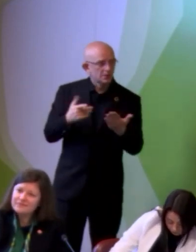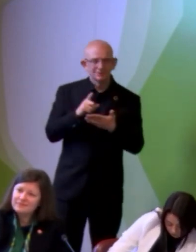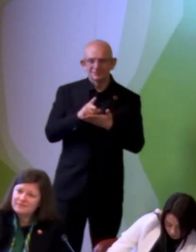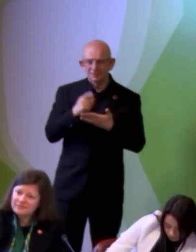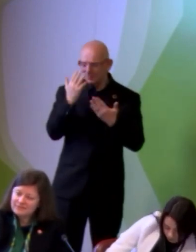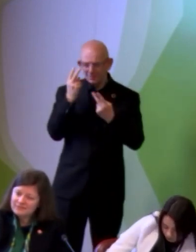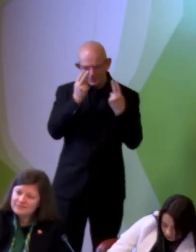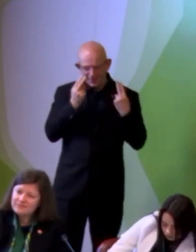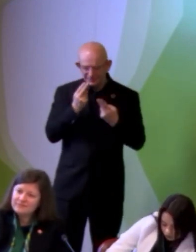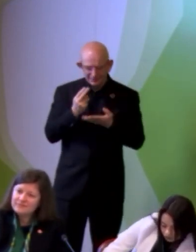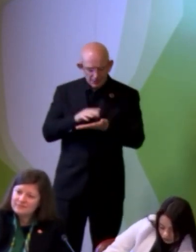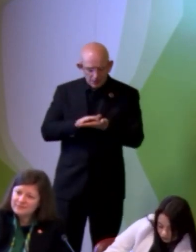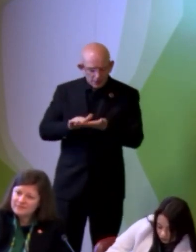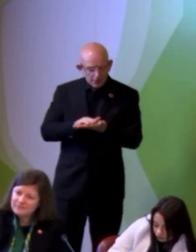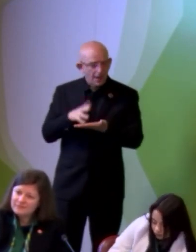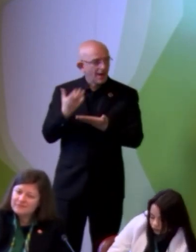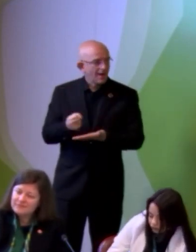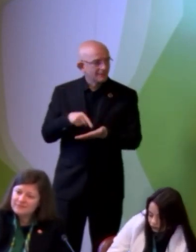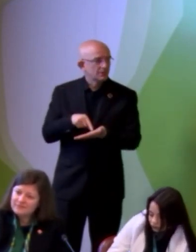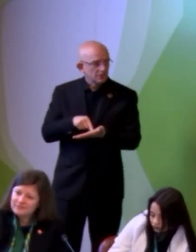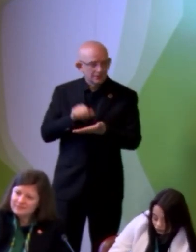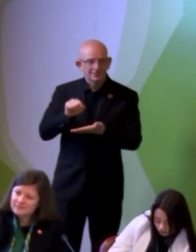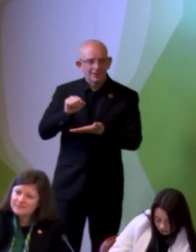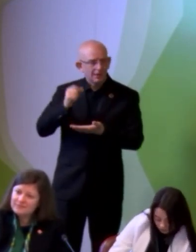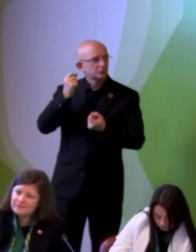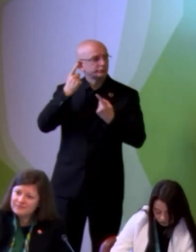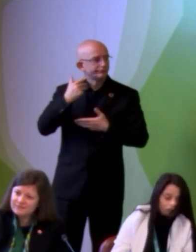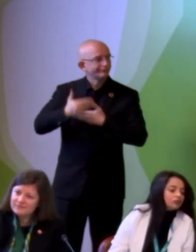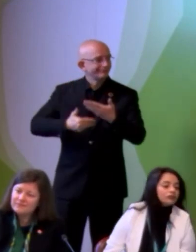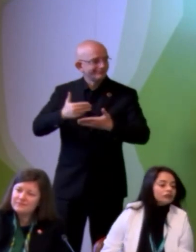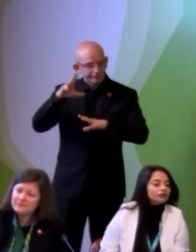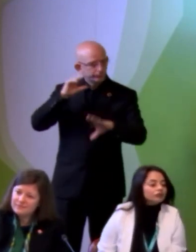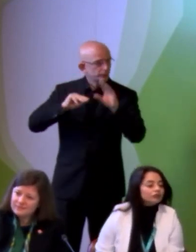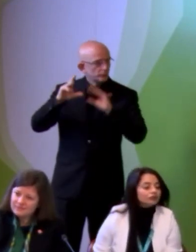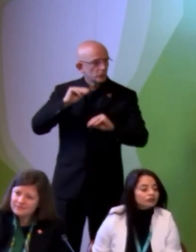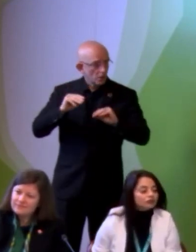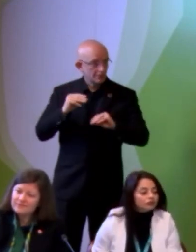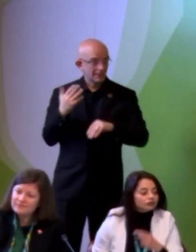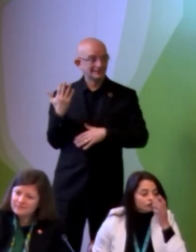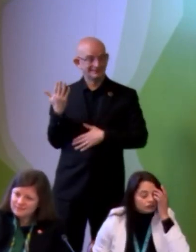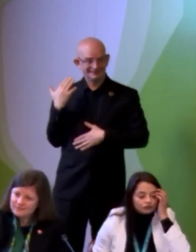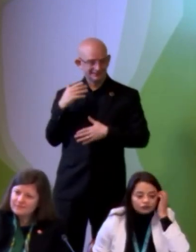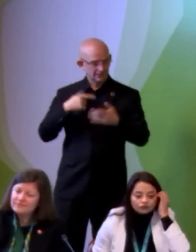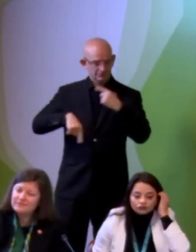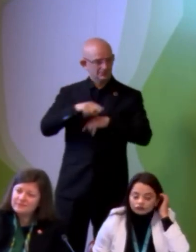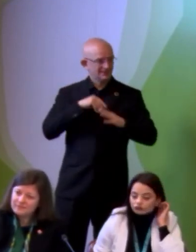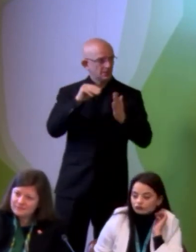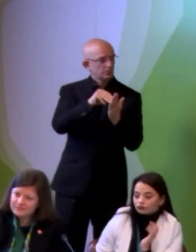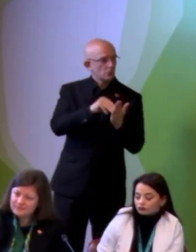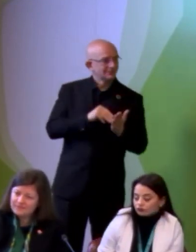read. So we had recently developed a policy, which we launched last year